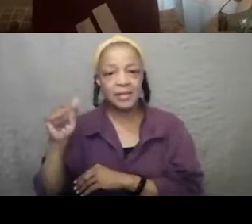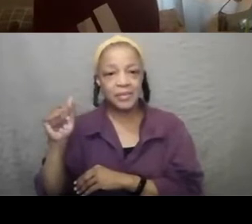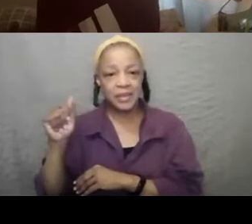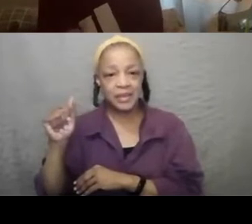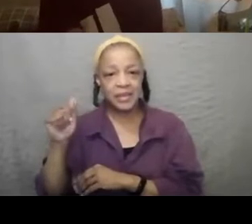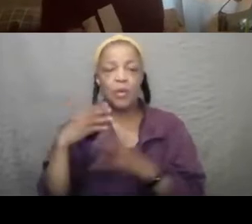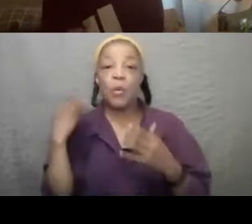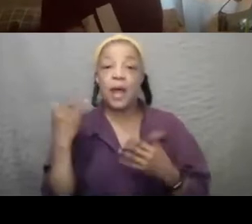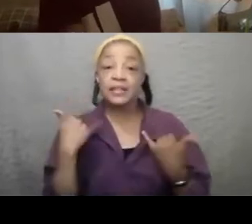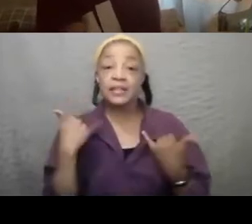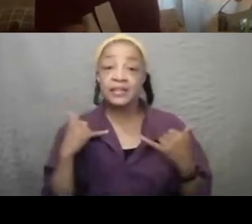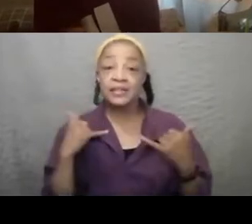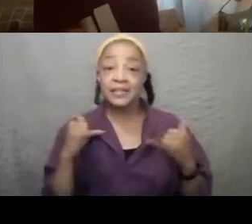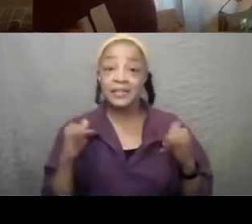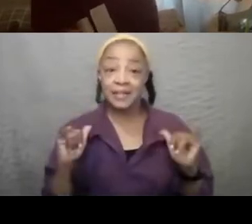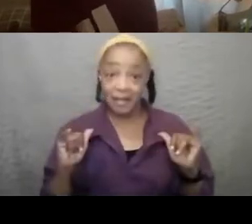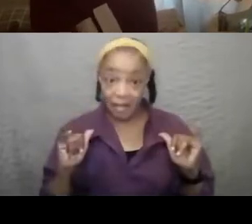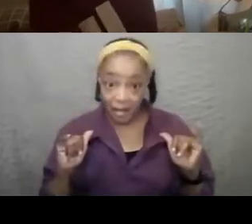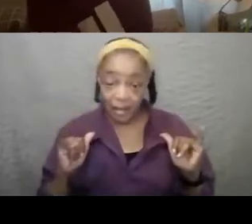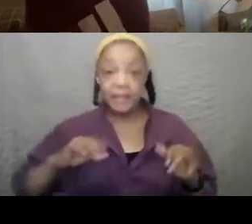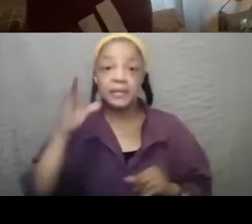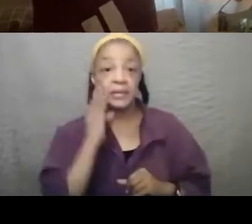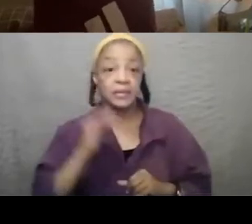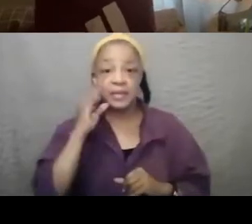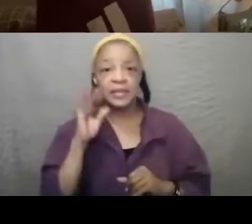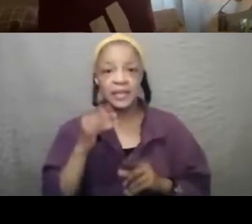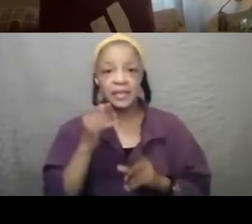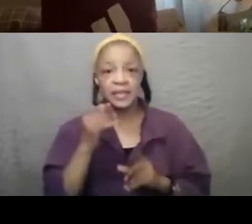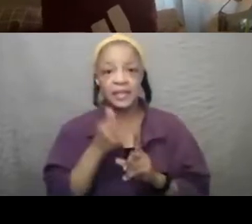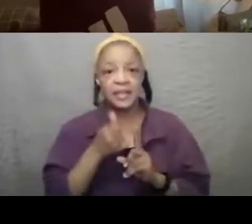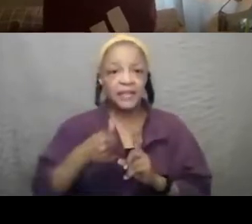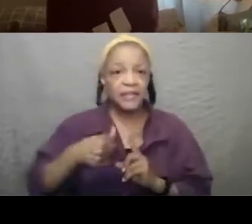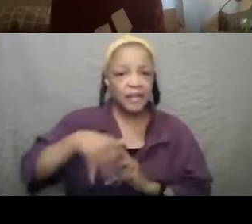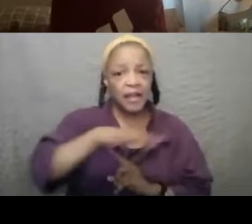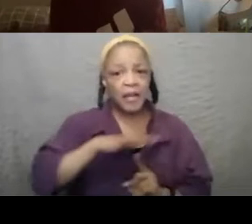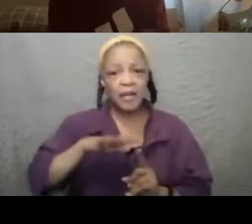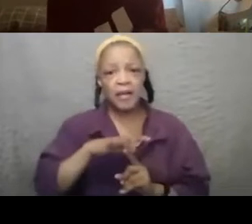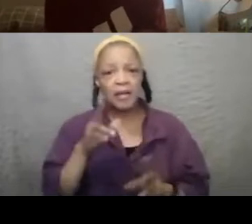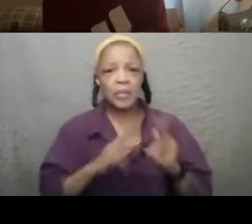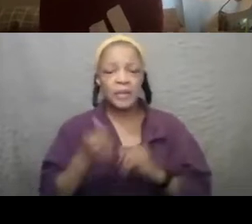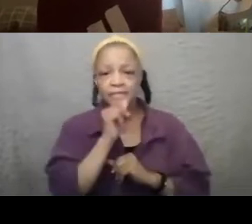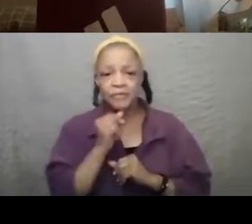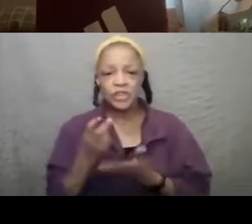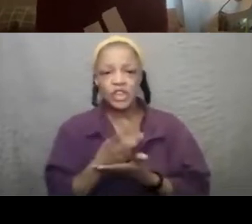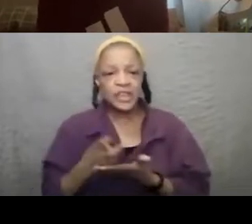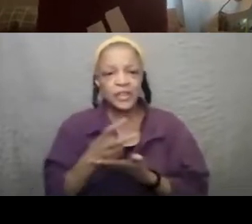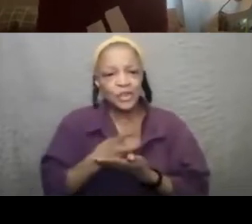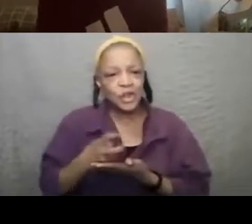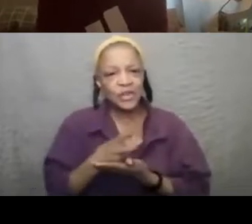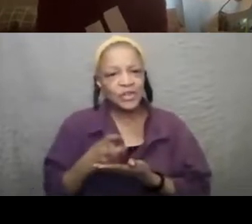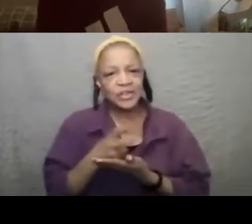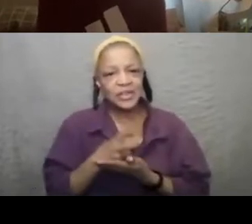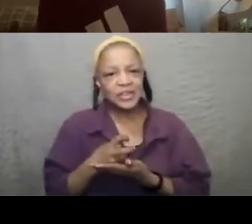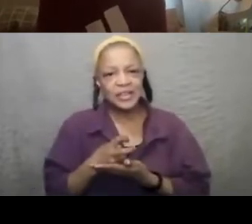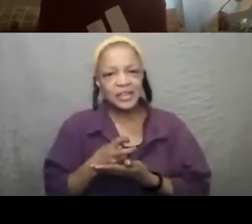an environment where, you know, people who suffer from seizures, for example, their